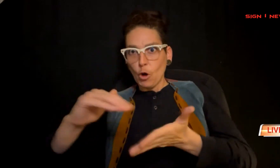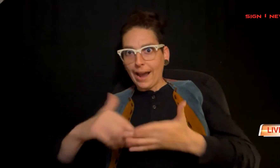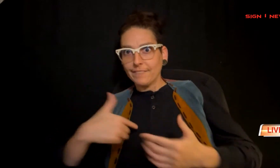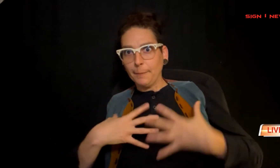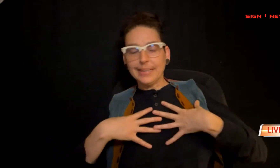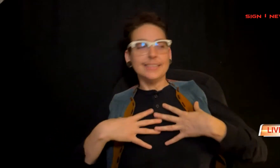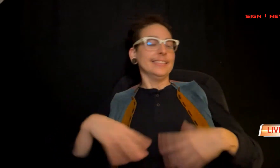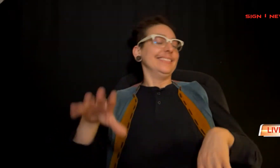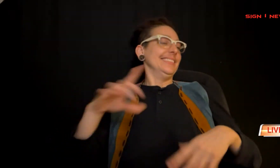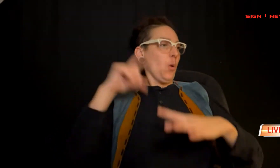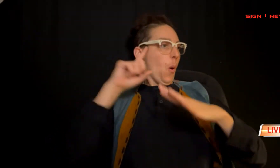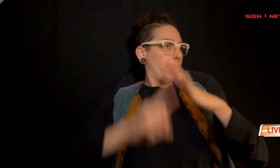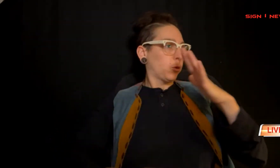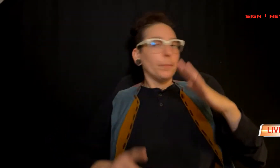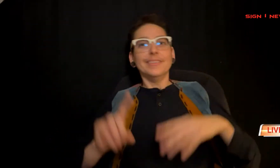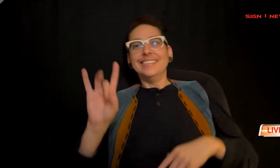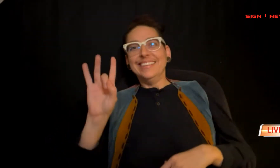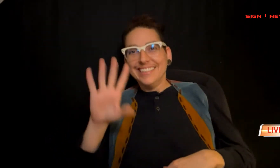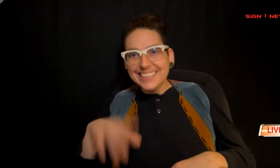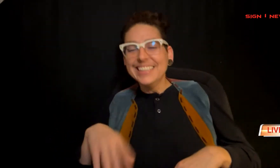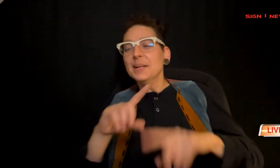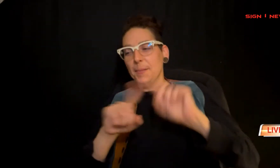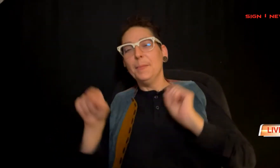I forgot her character's name. Forgive me.